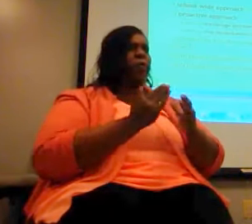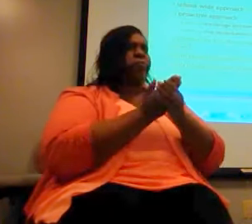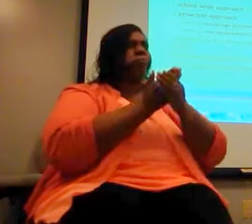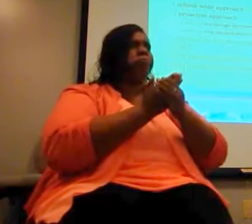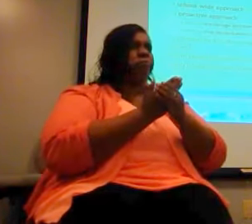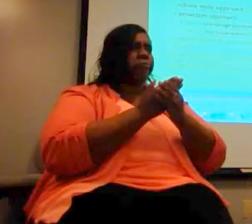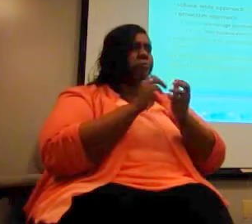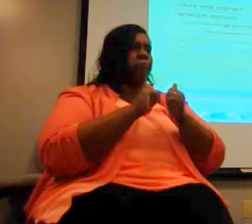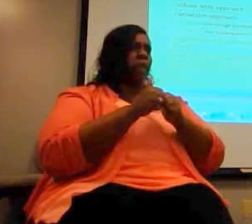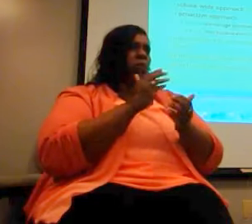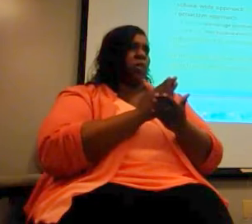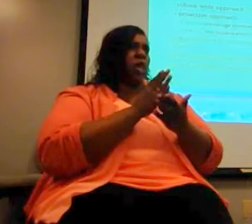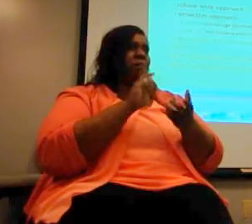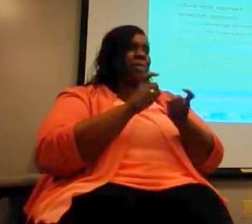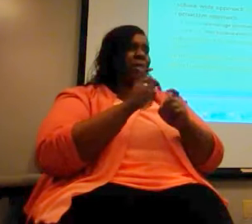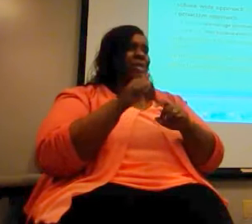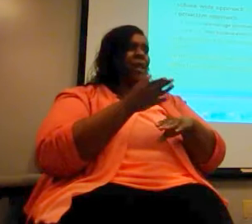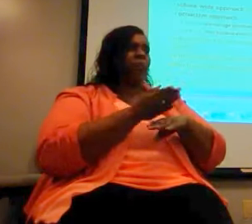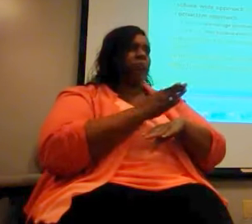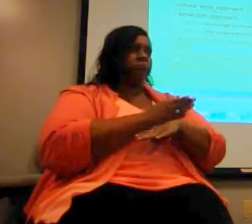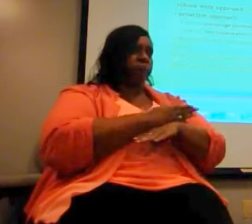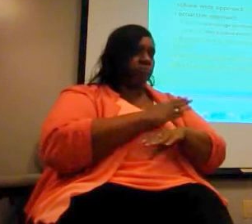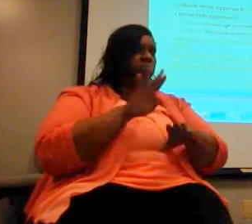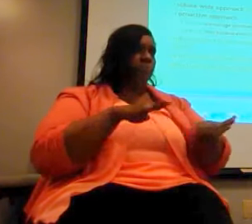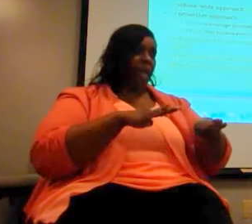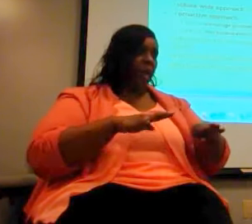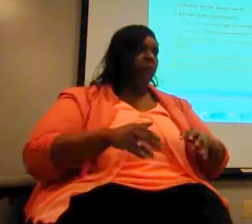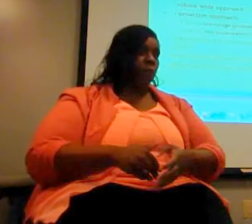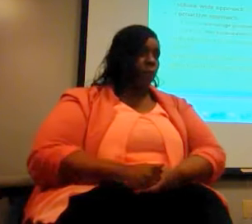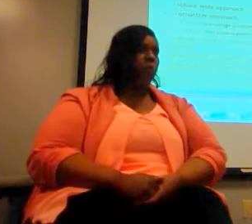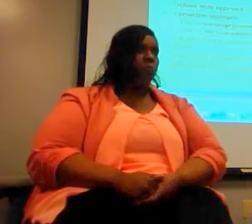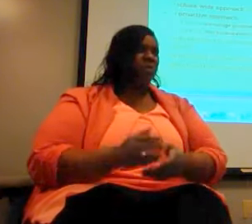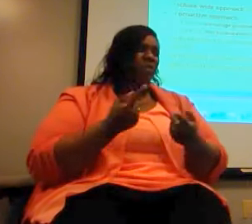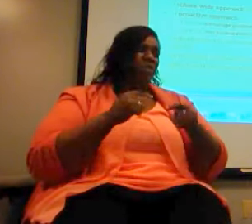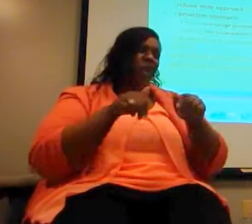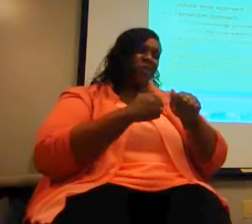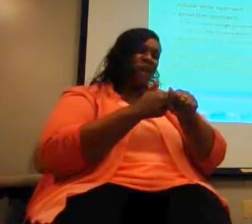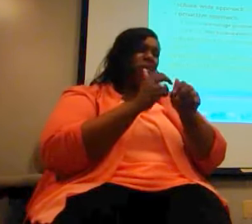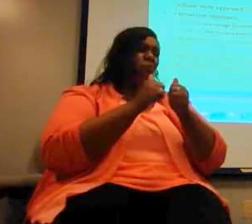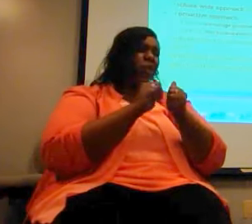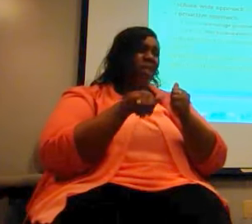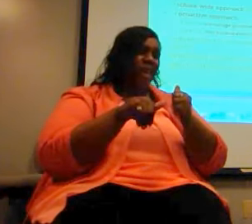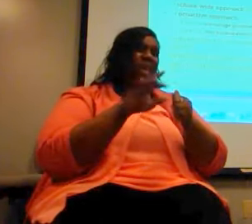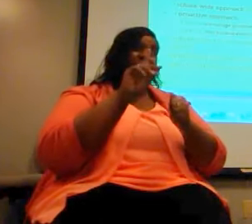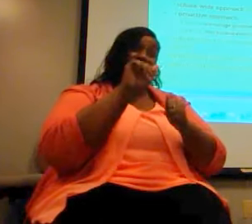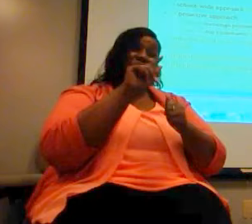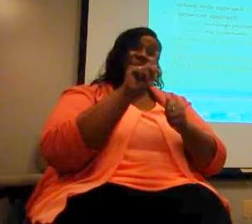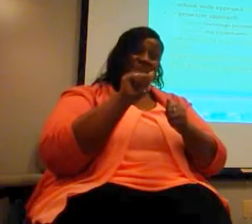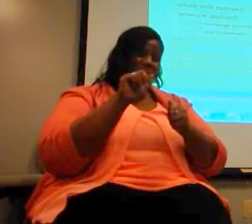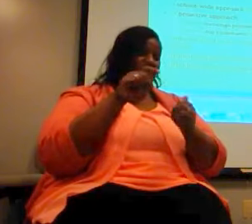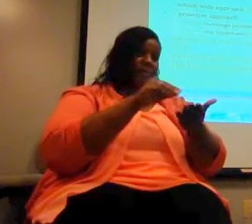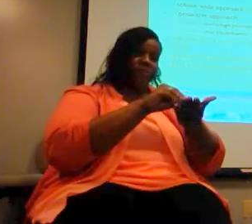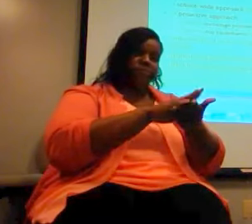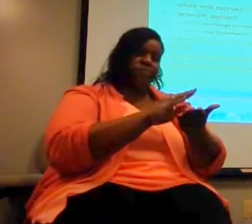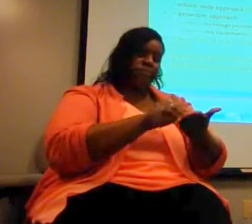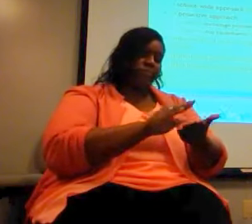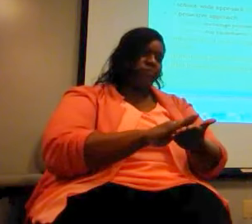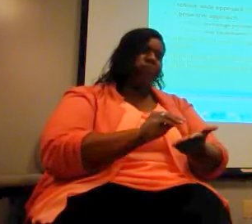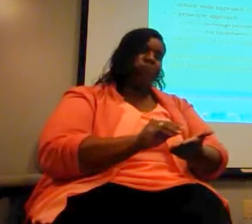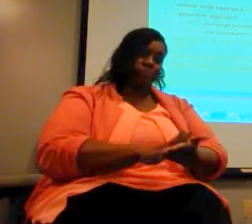place, are they working, then we follow up, and so it's really data-driven, that individual